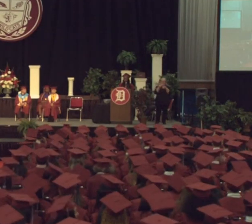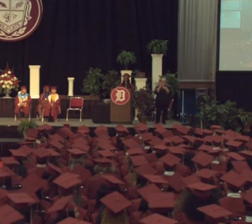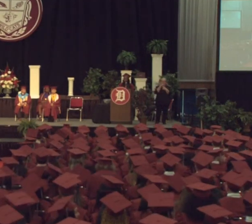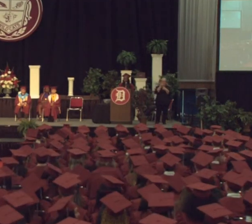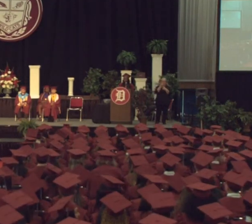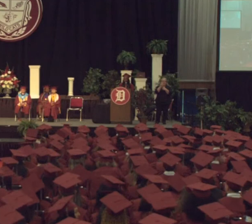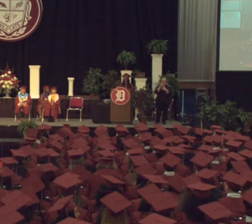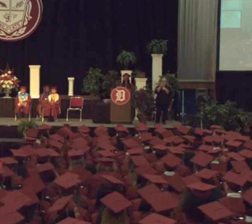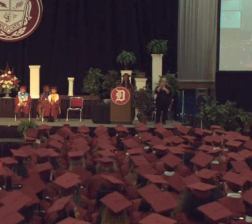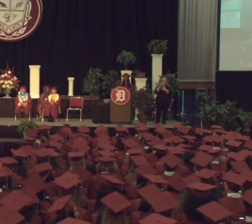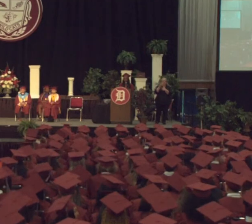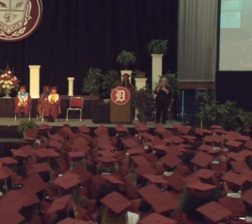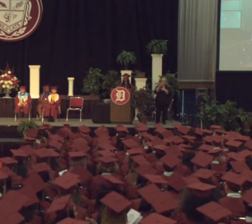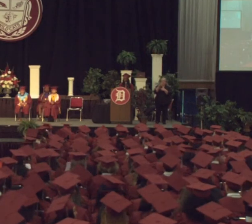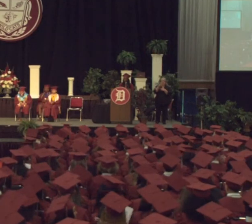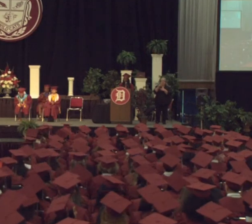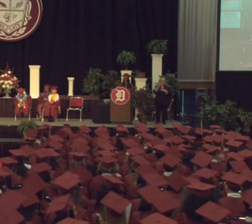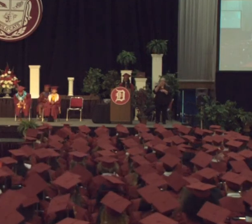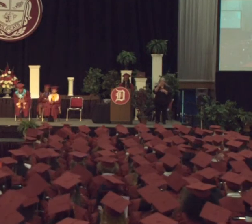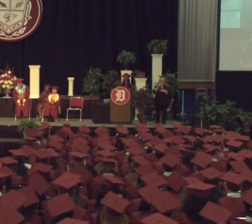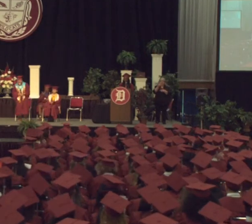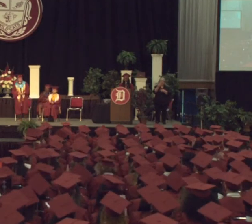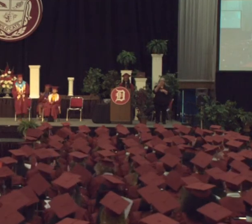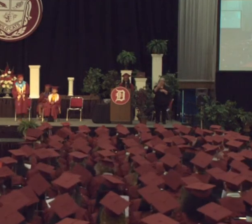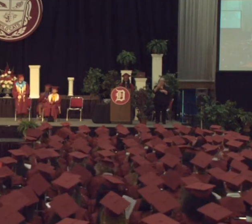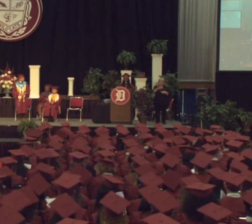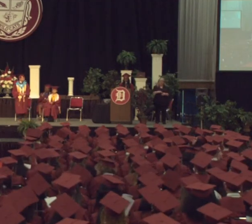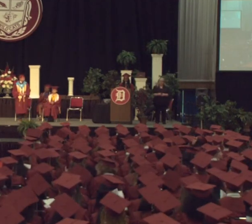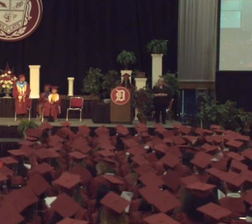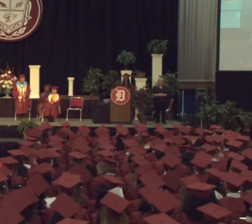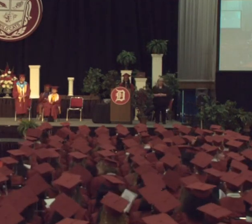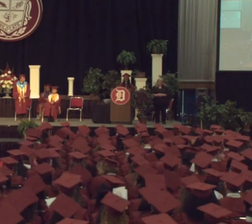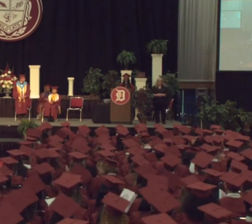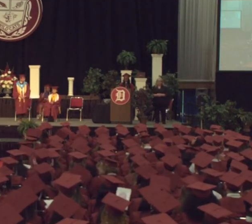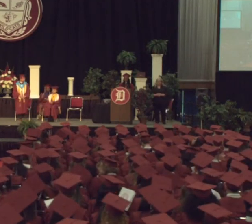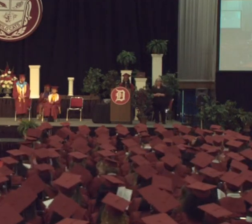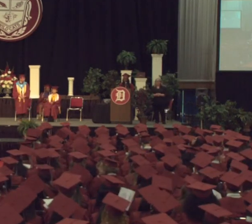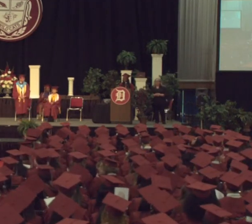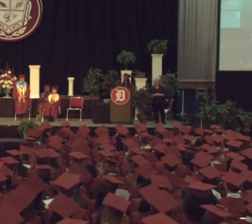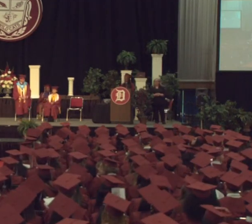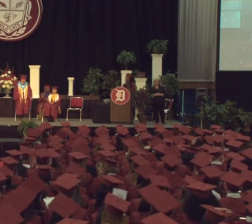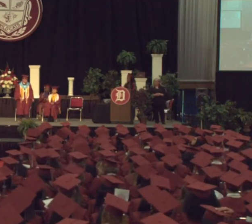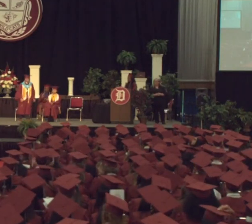2023, Joshua Waltler, son of Christopher and Lisa Waltler.